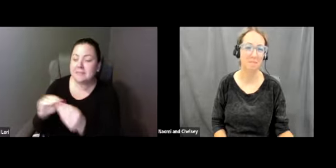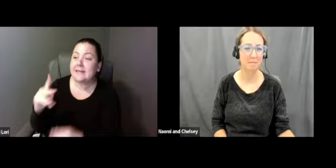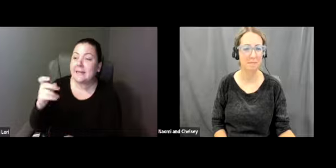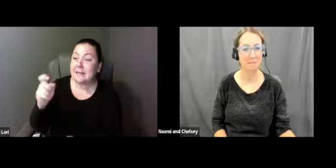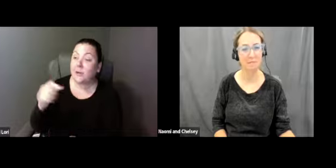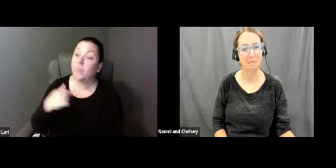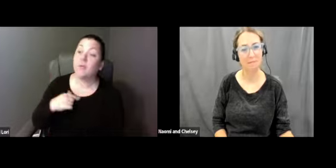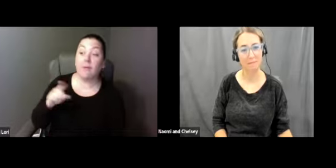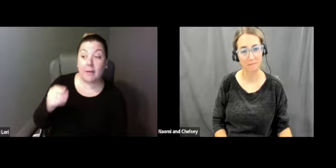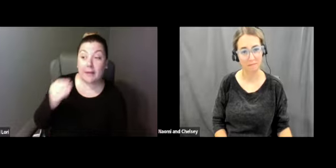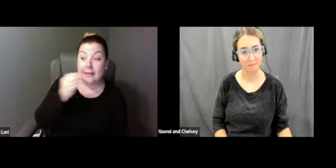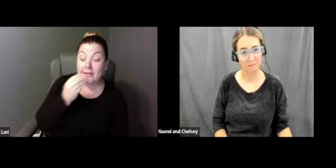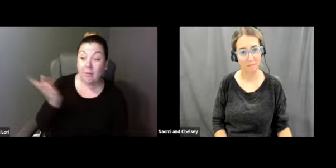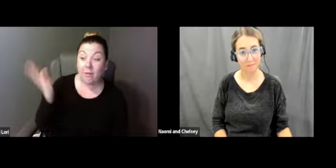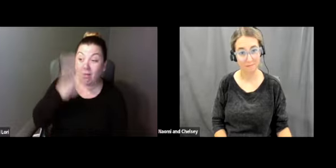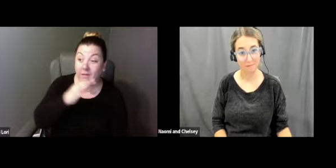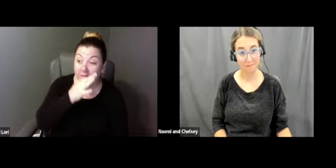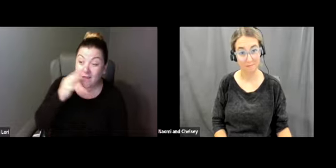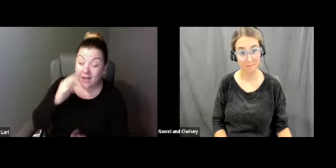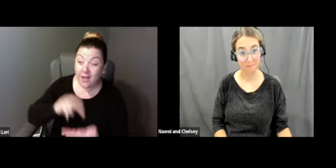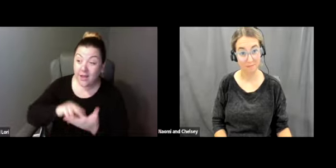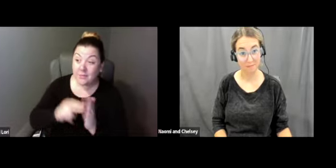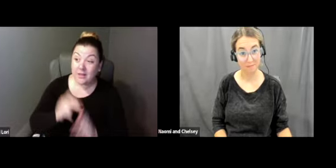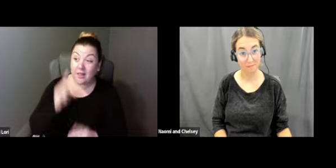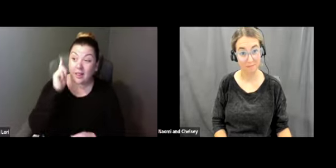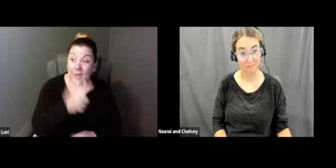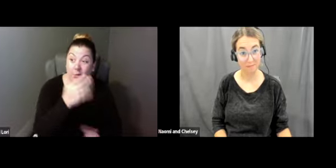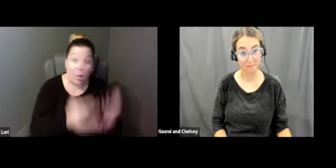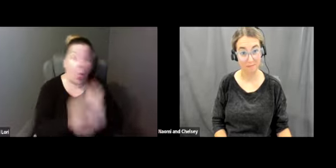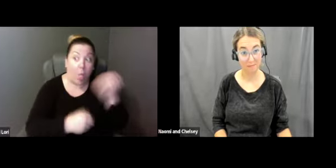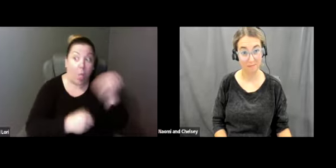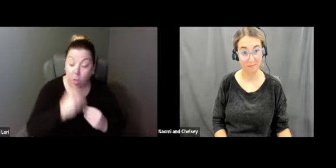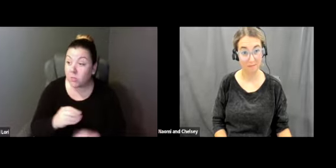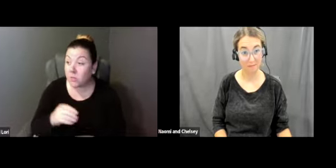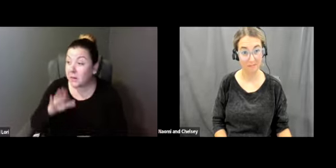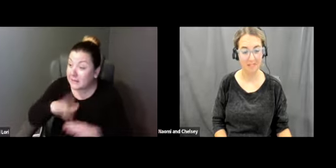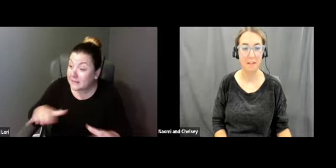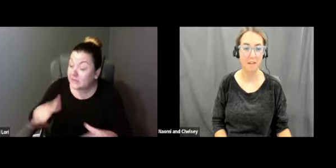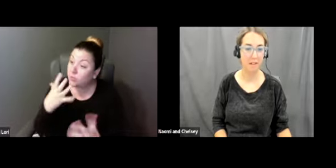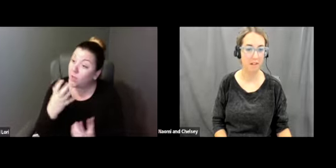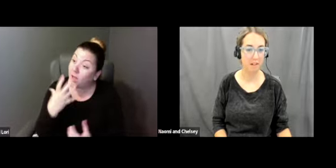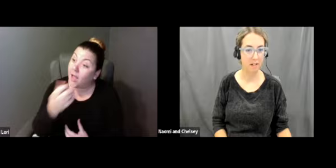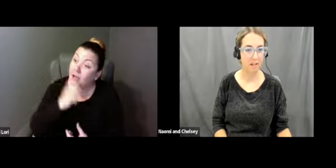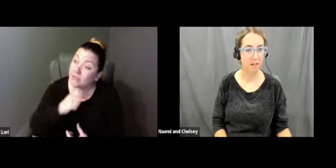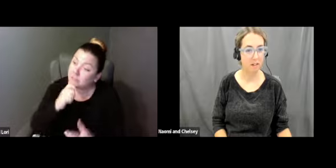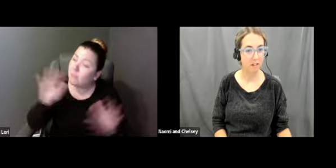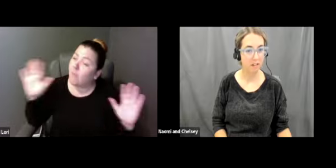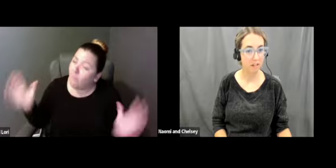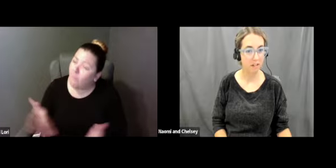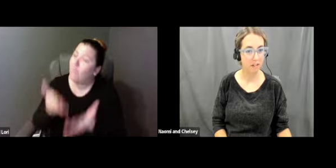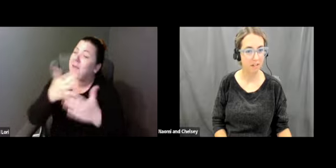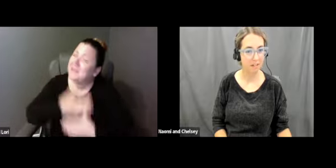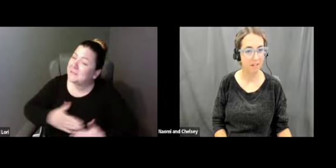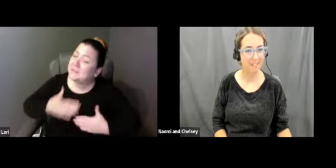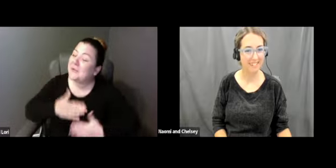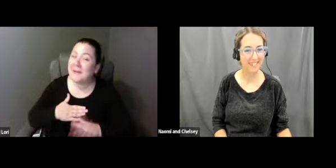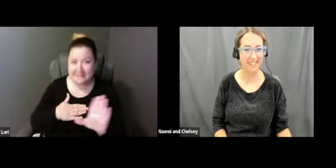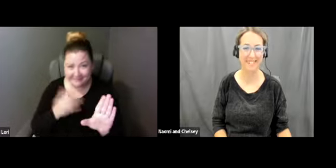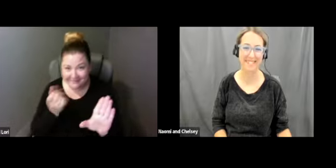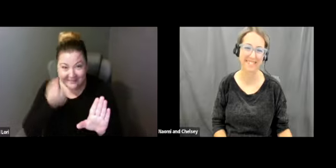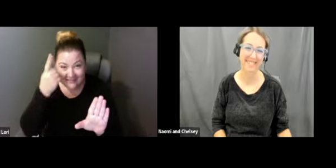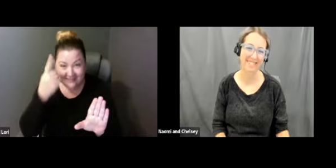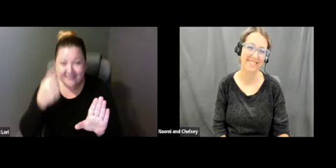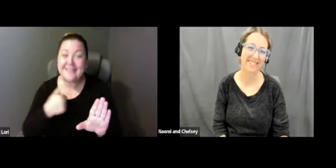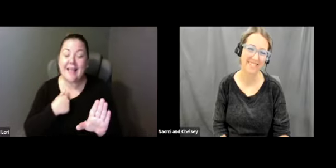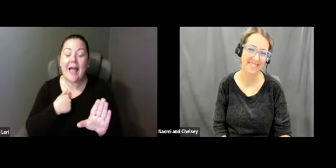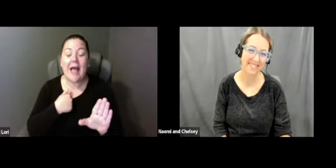without eating, it's going to come back up somewhere else. Or you want to take your kids for ice cream, just go have some ice cream, right? So I was